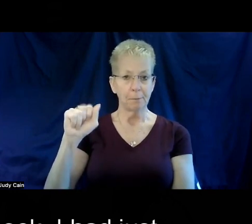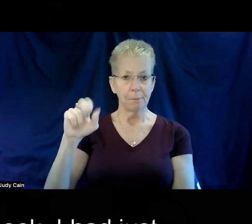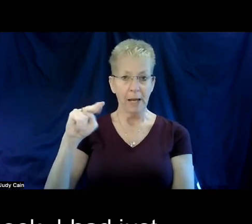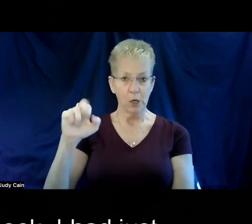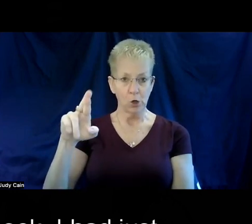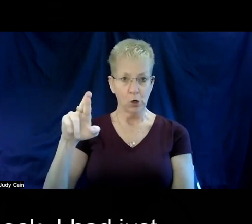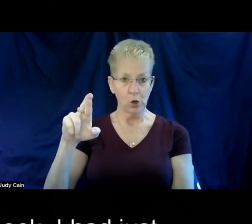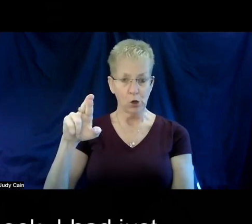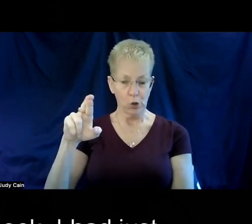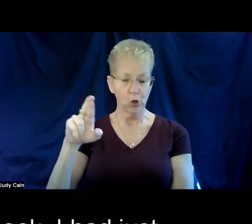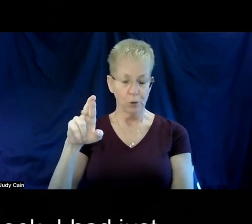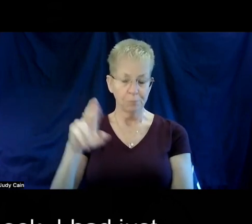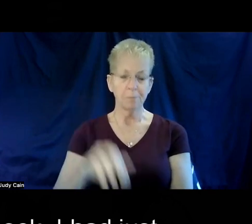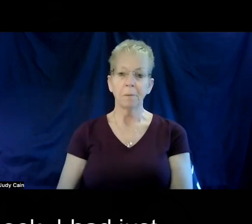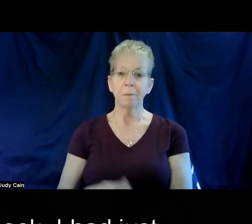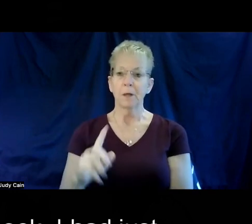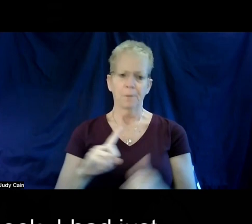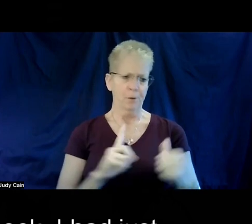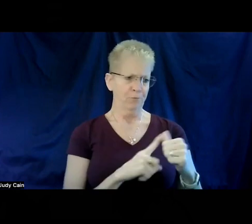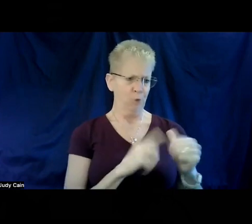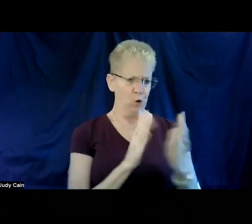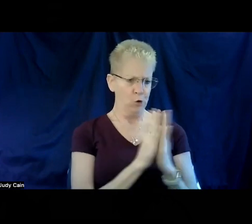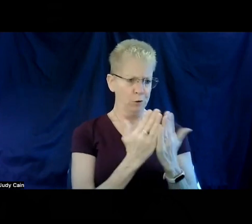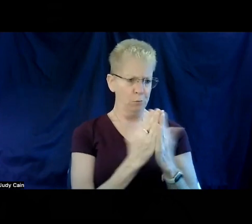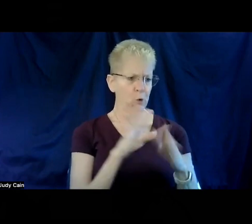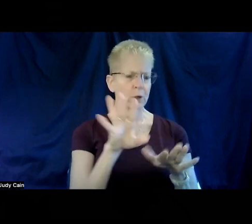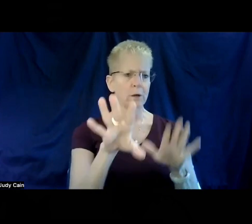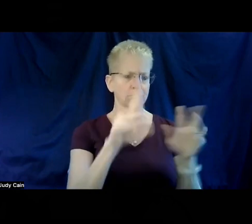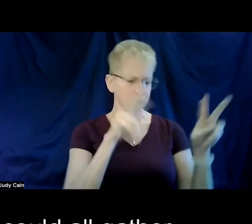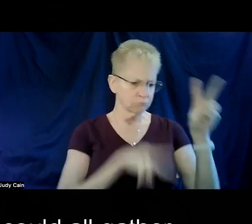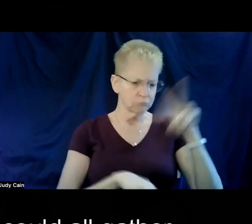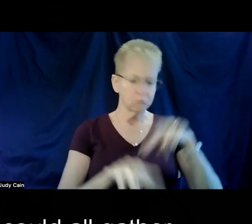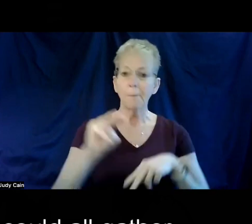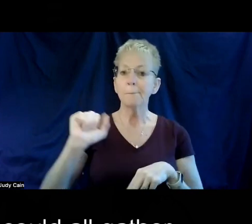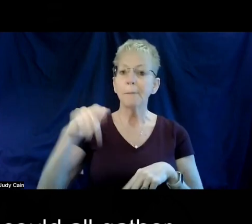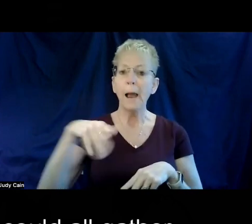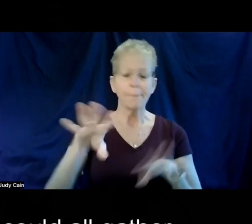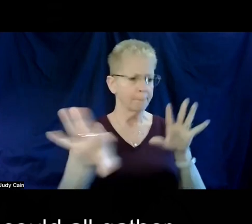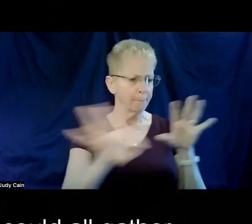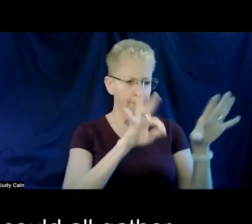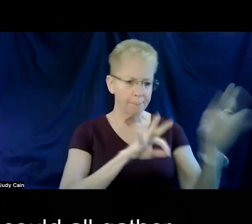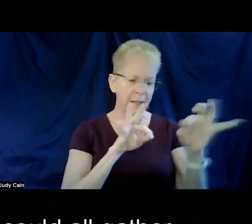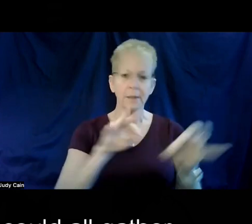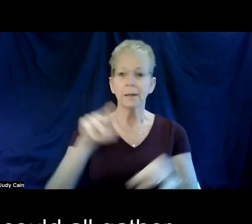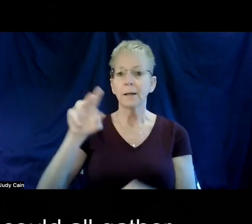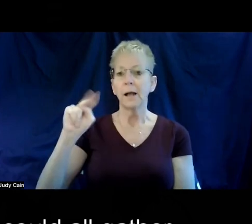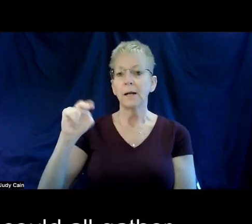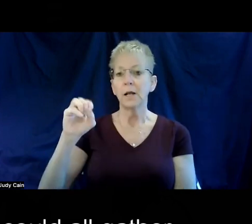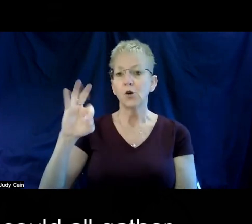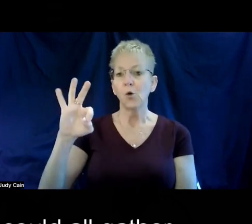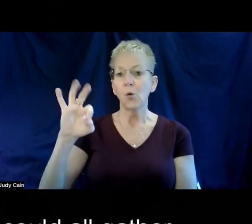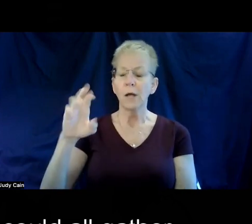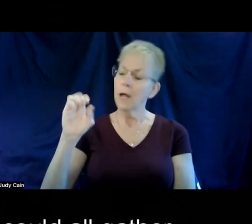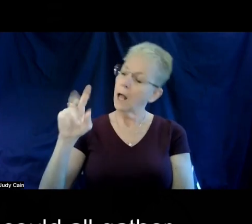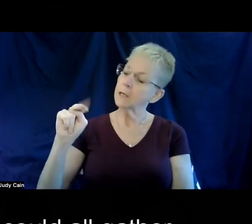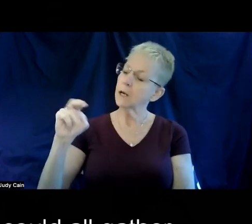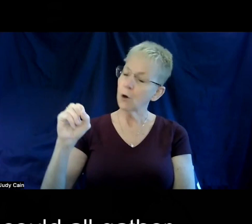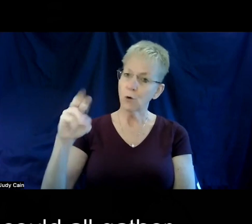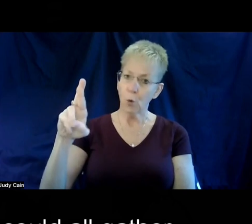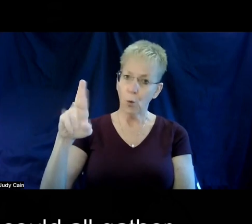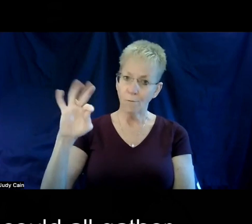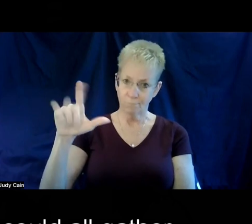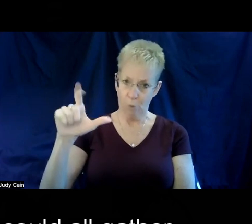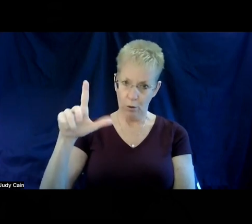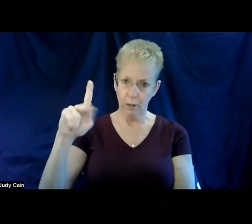first book, I had just looked at a map and picked out Norfolk for some reason. So I decided that they could all gather at Seaton Manor and have